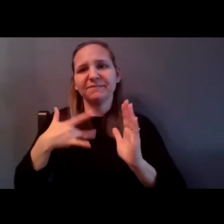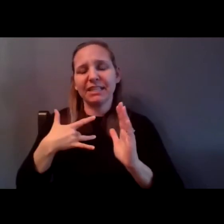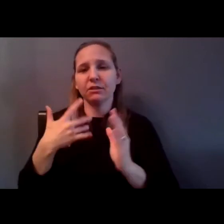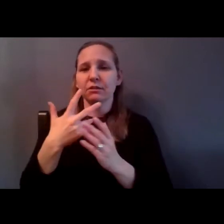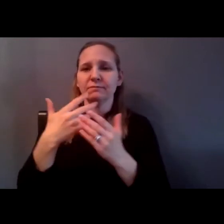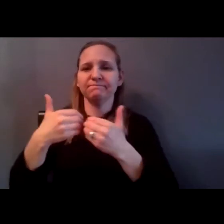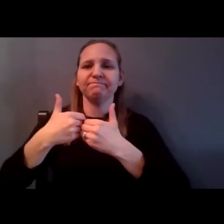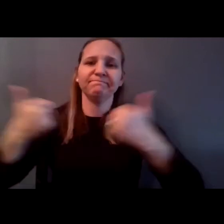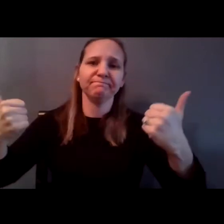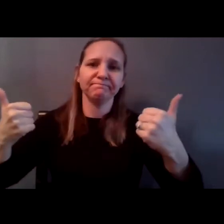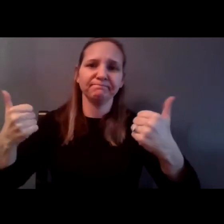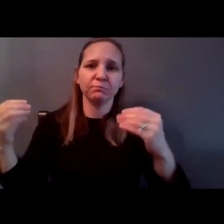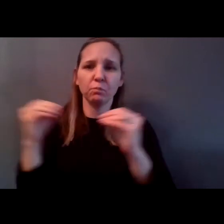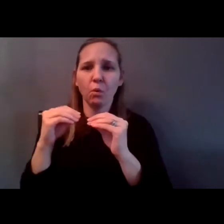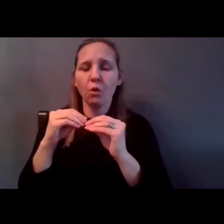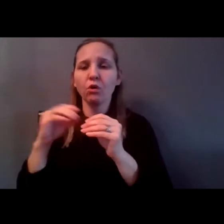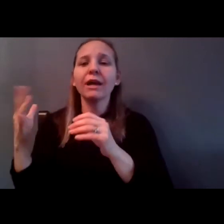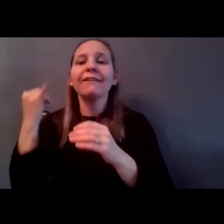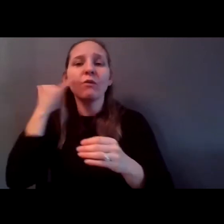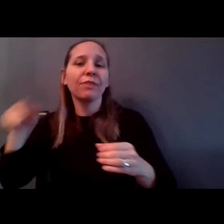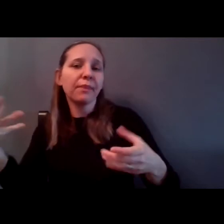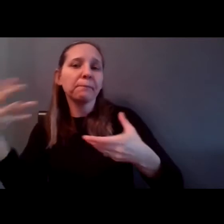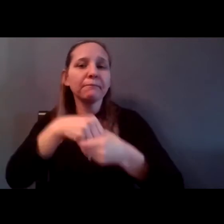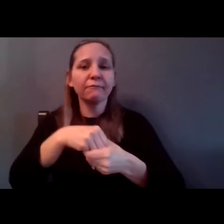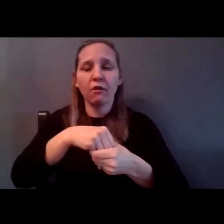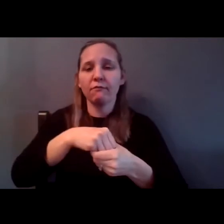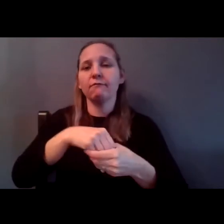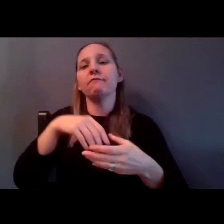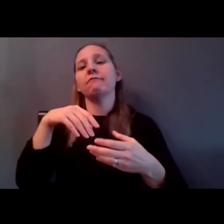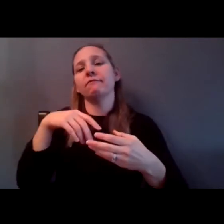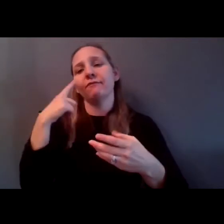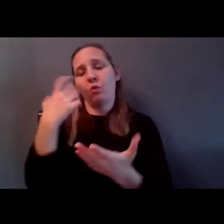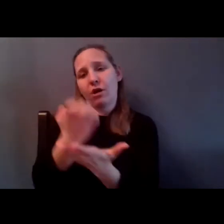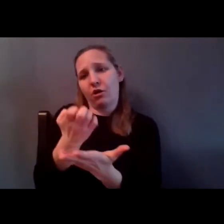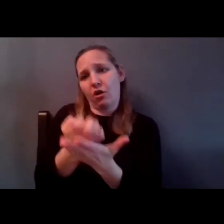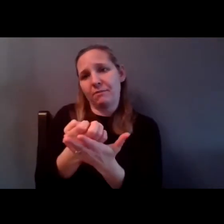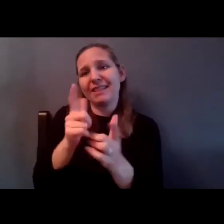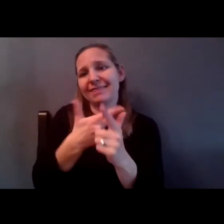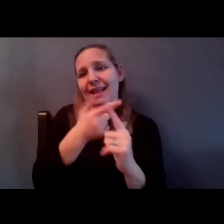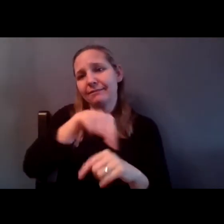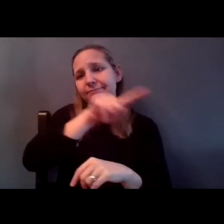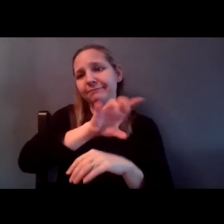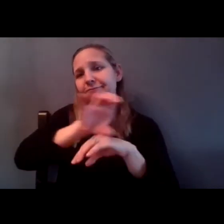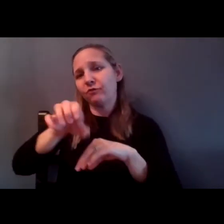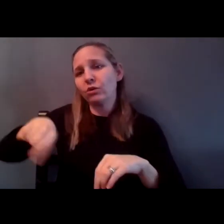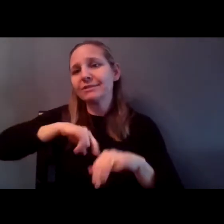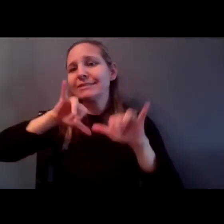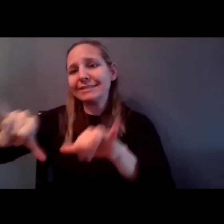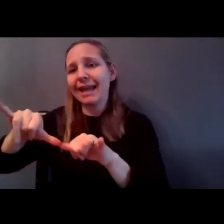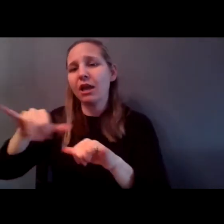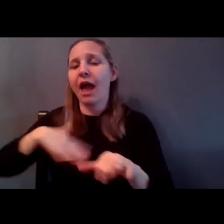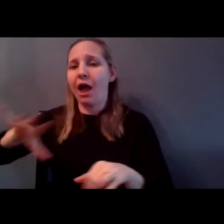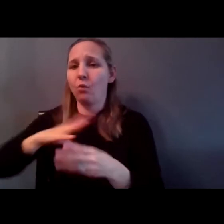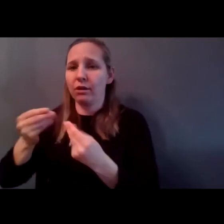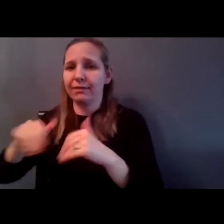of participation in economy. We were then relegated to our reserves, which comprised 0.3% of our